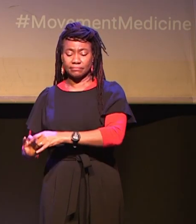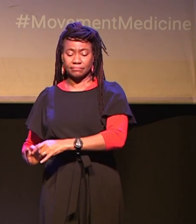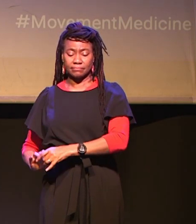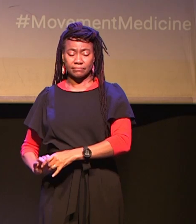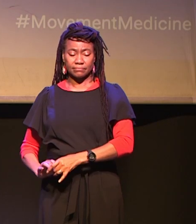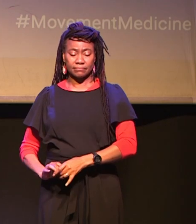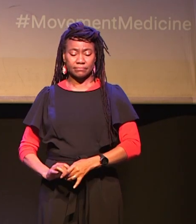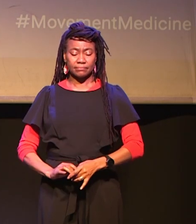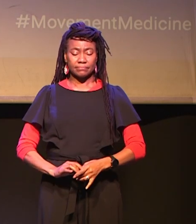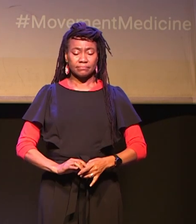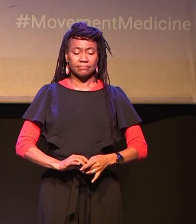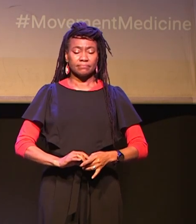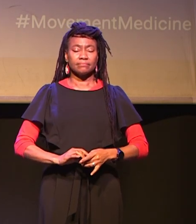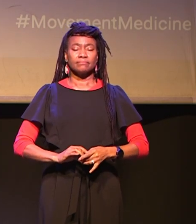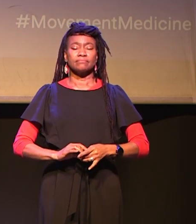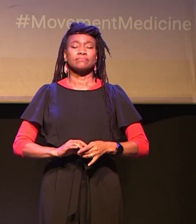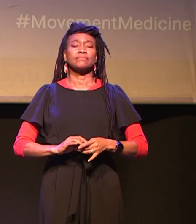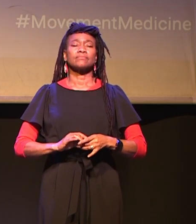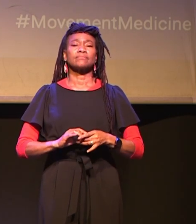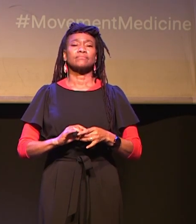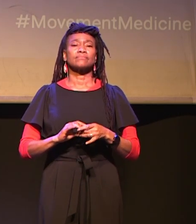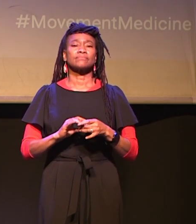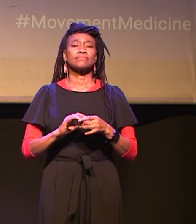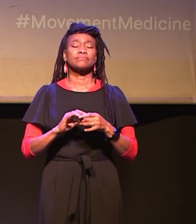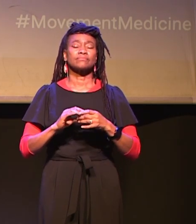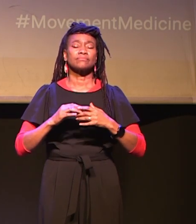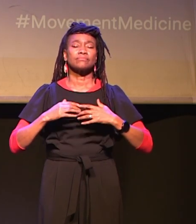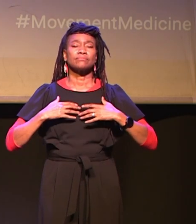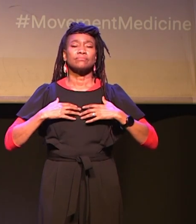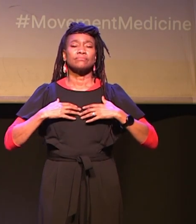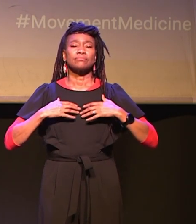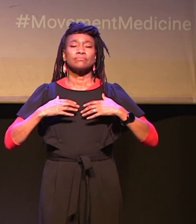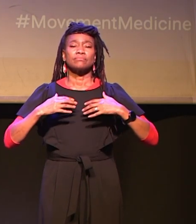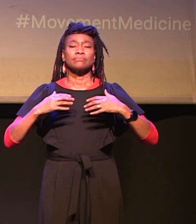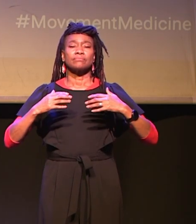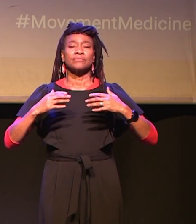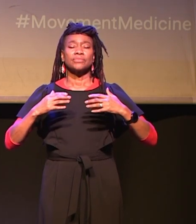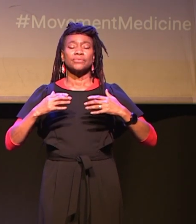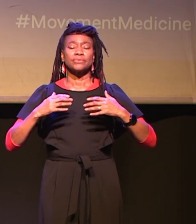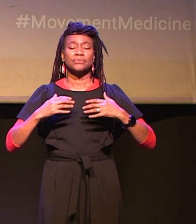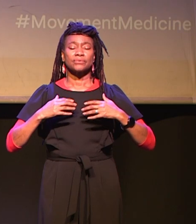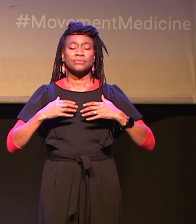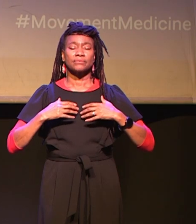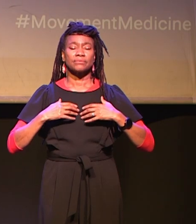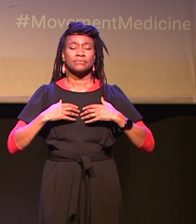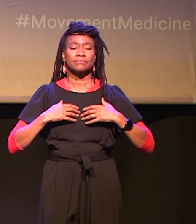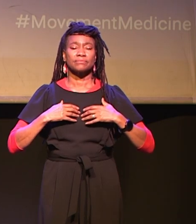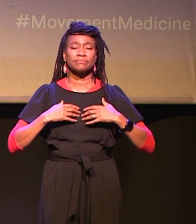See if you can invite your breath into that place. So we're not forcing our breath down, but there's an invitation in your belly